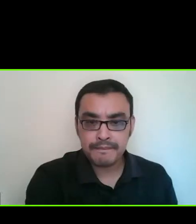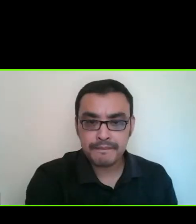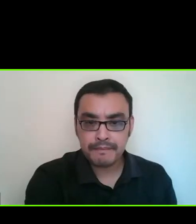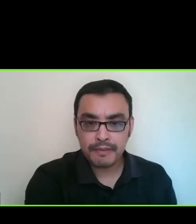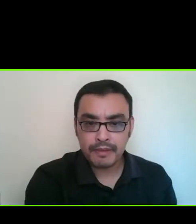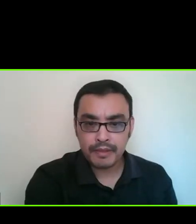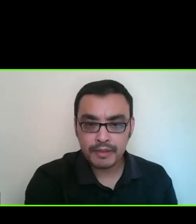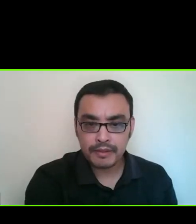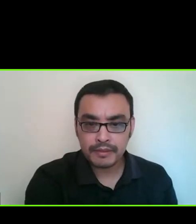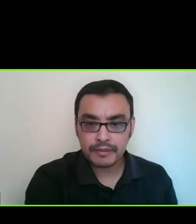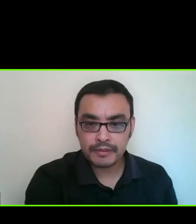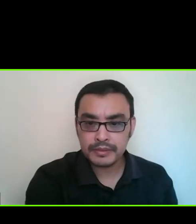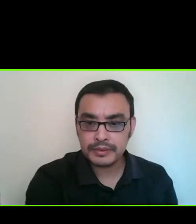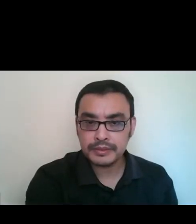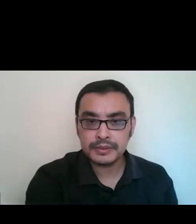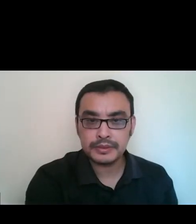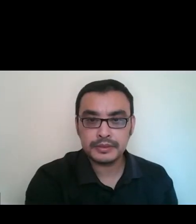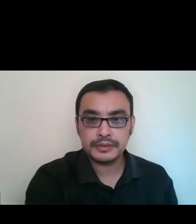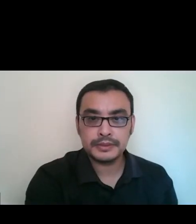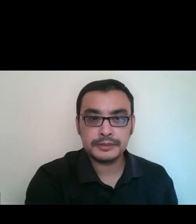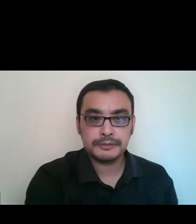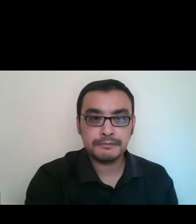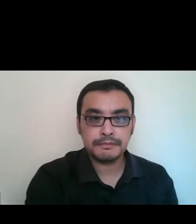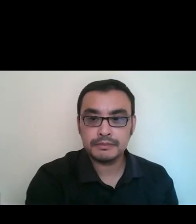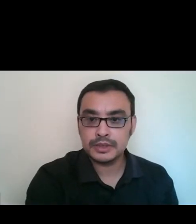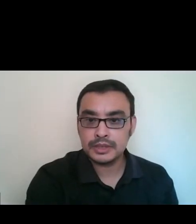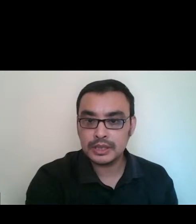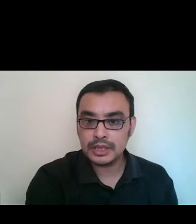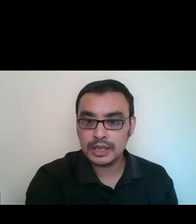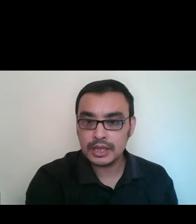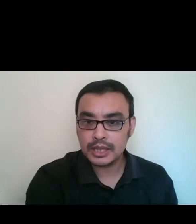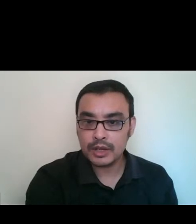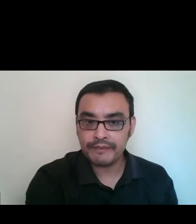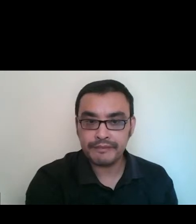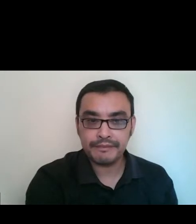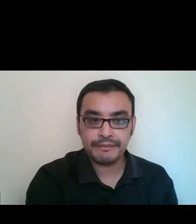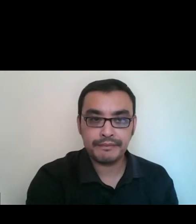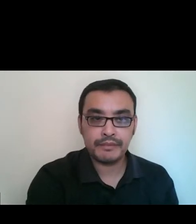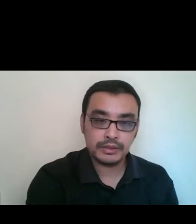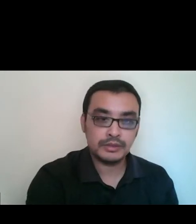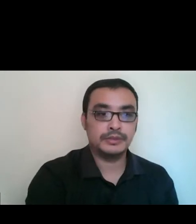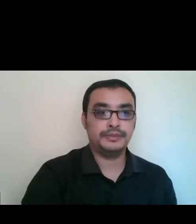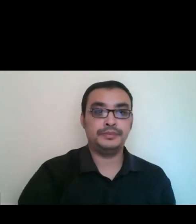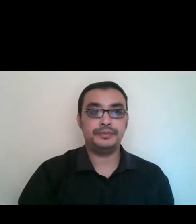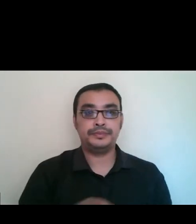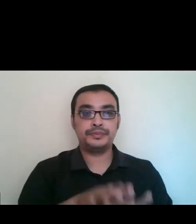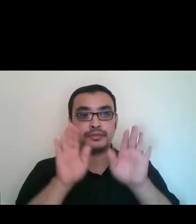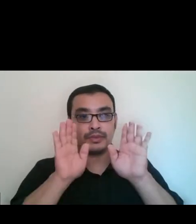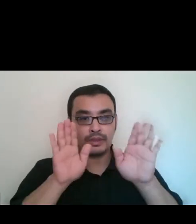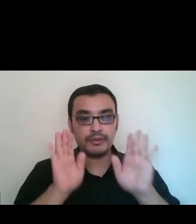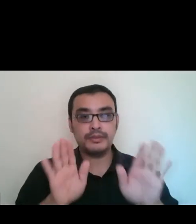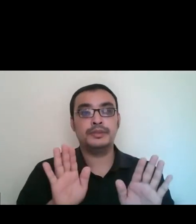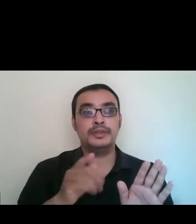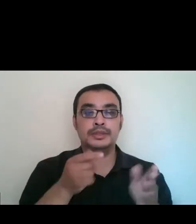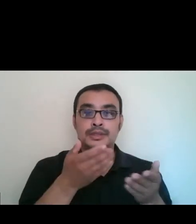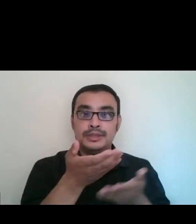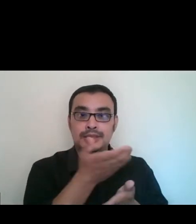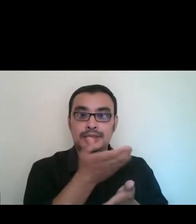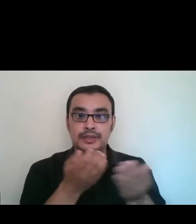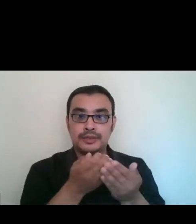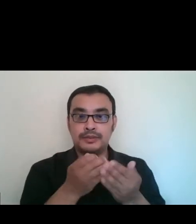that in the English channel was doing an amazing job. Thank you very much. Thank you again, Lela, for sharing